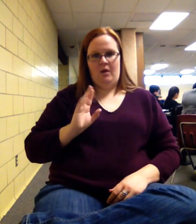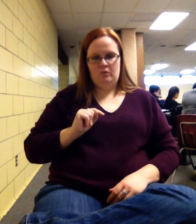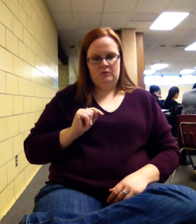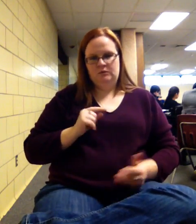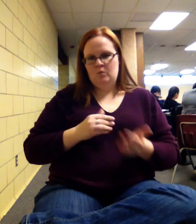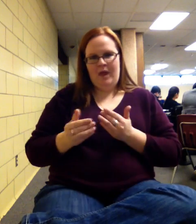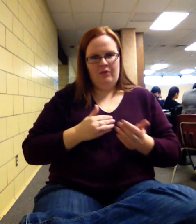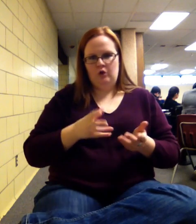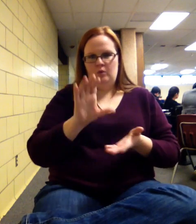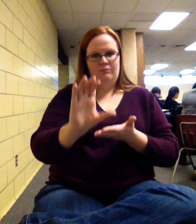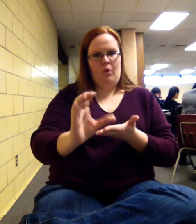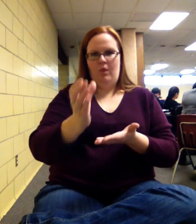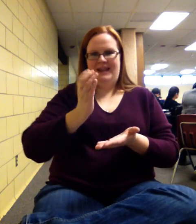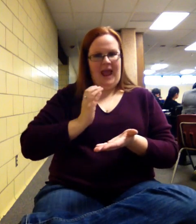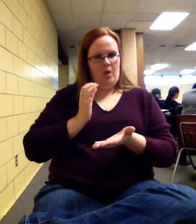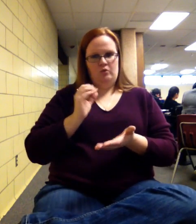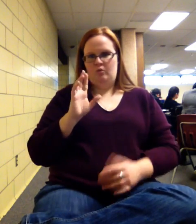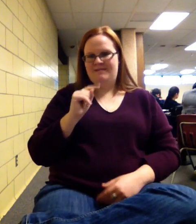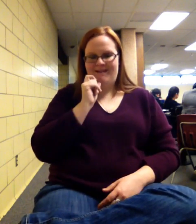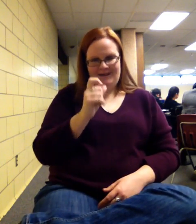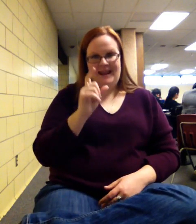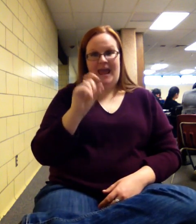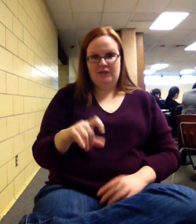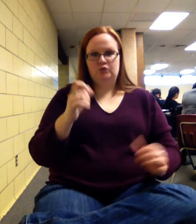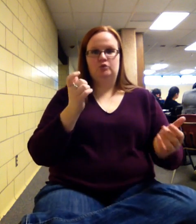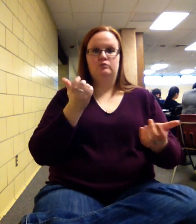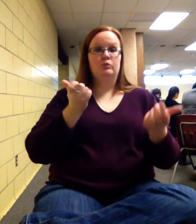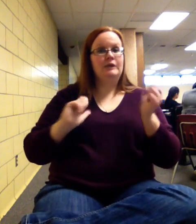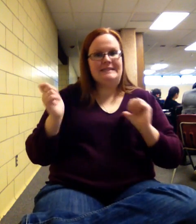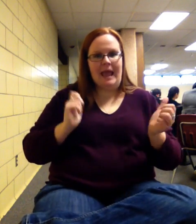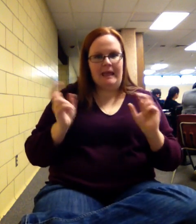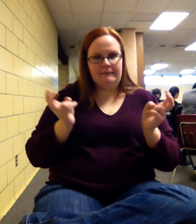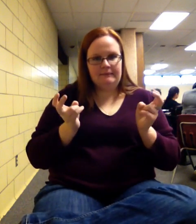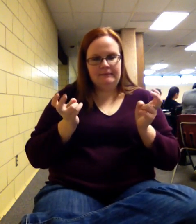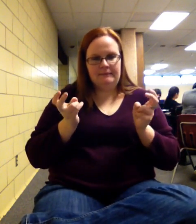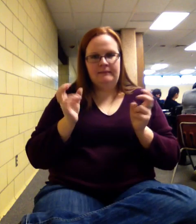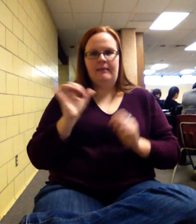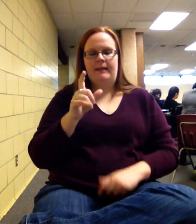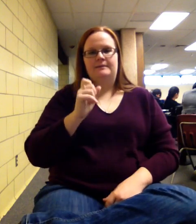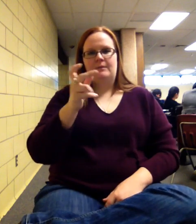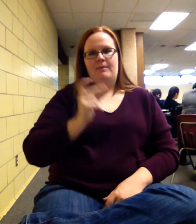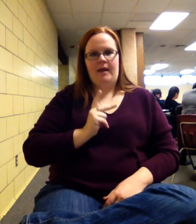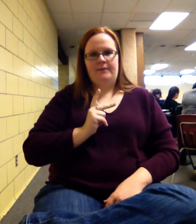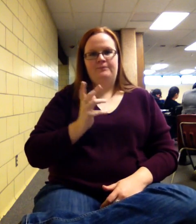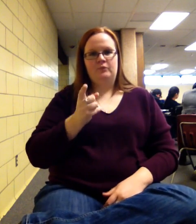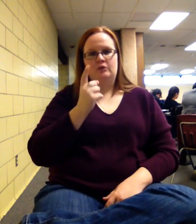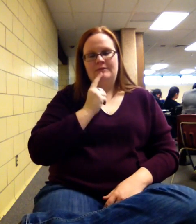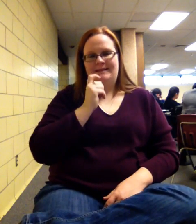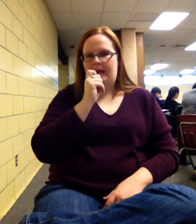have to pretend like it's coming back to you. So what you're seeing then, and not to insult your intelligence, but you're saying